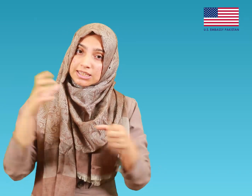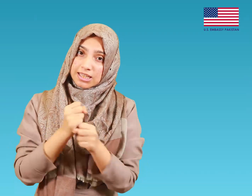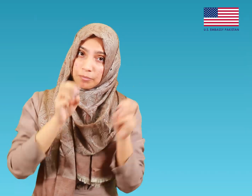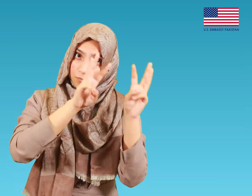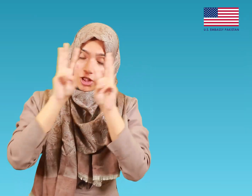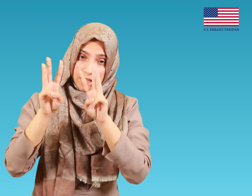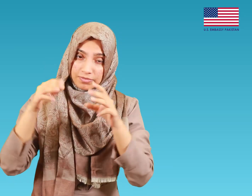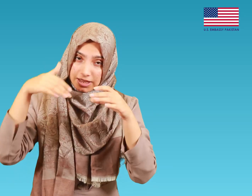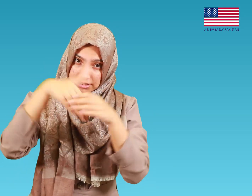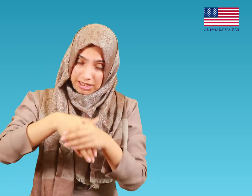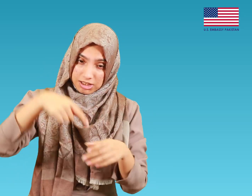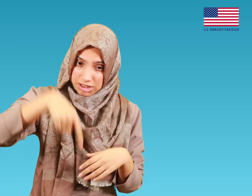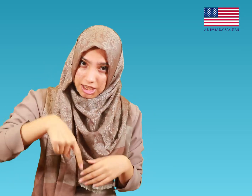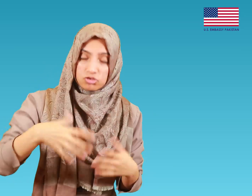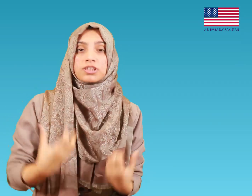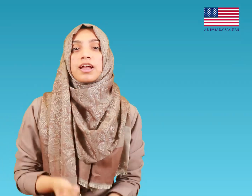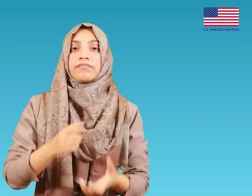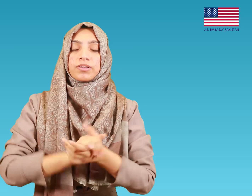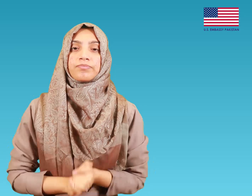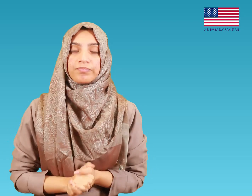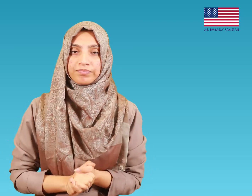want to check them out. Now let's get started.